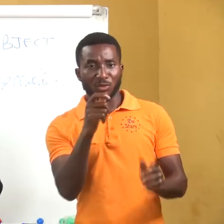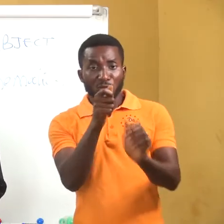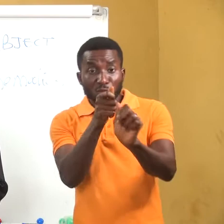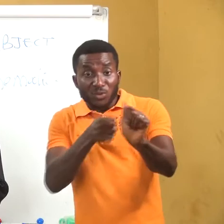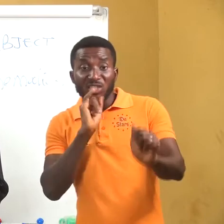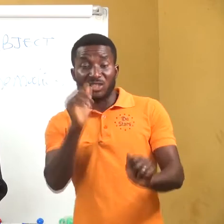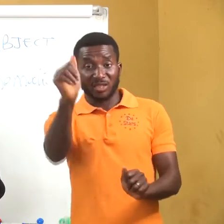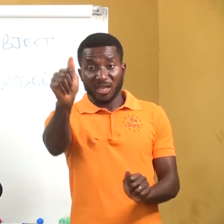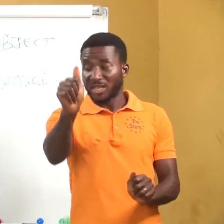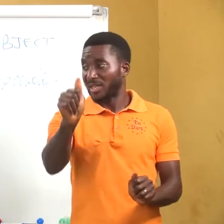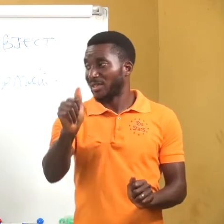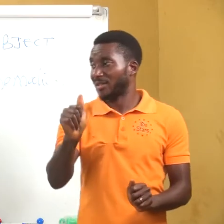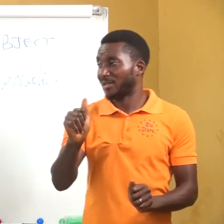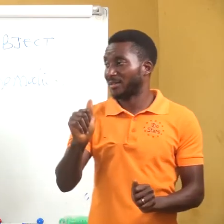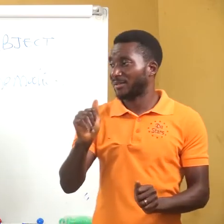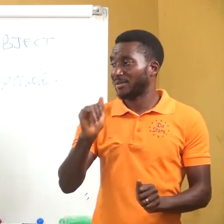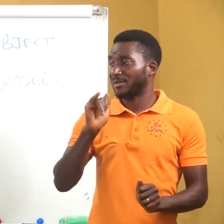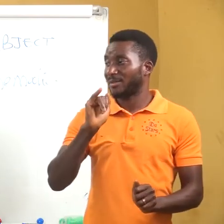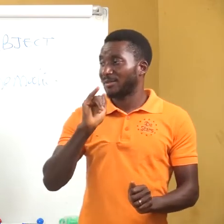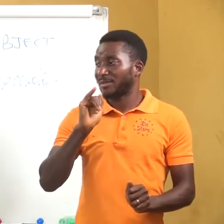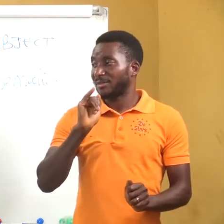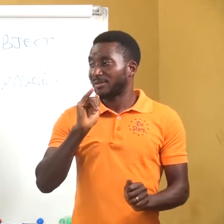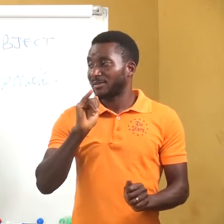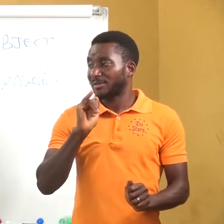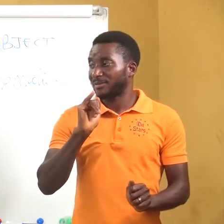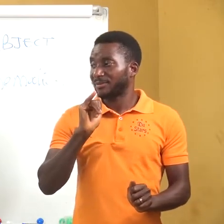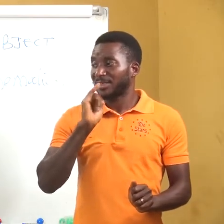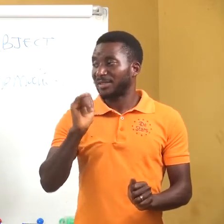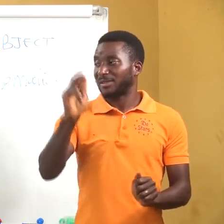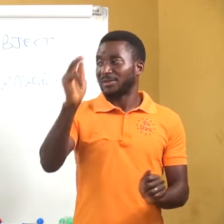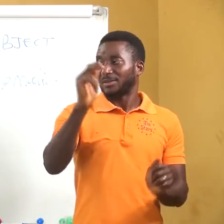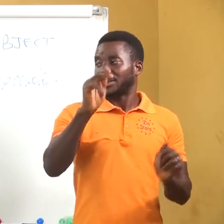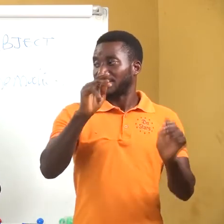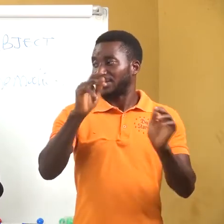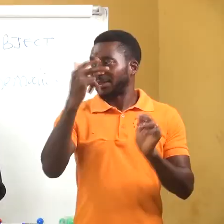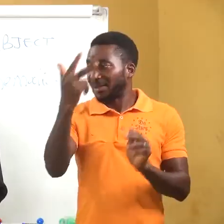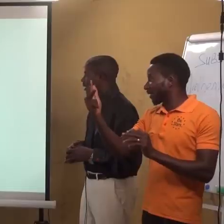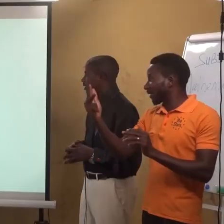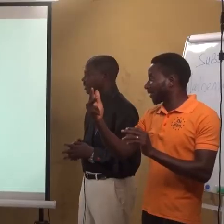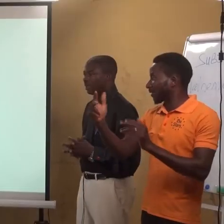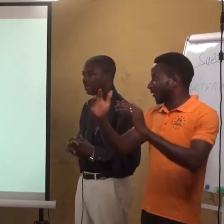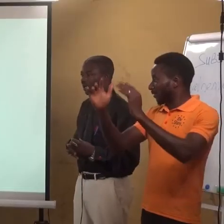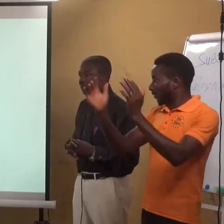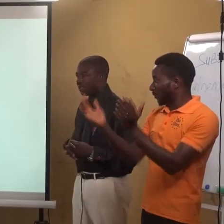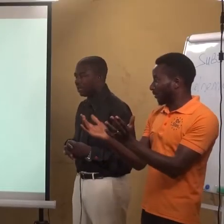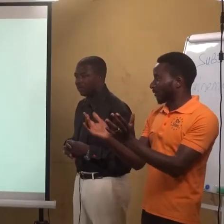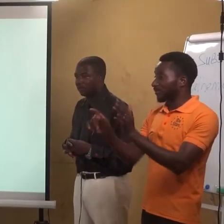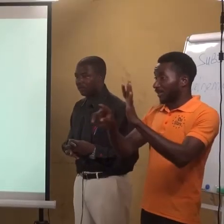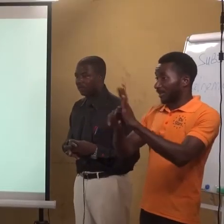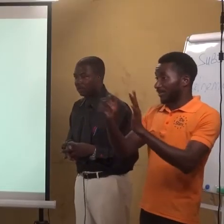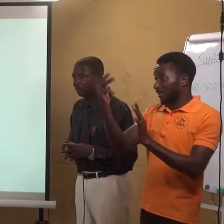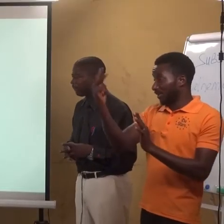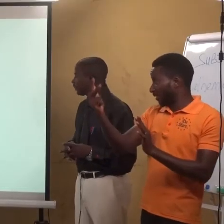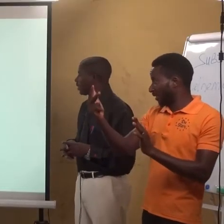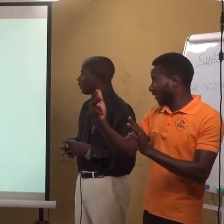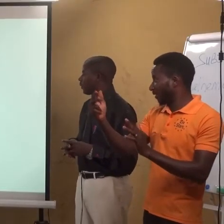is 3, and our common ratio we have determined is minus 3, while the nth term we